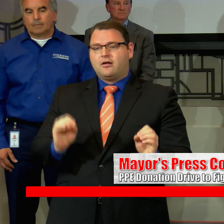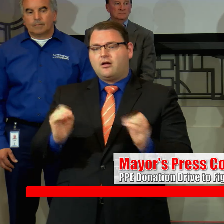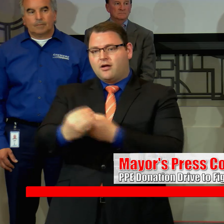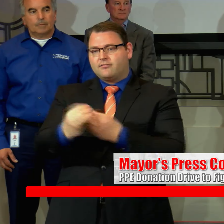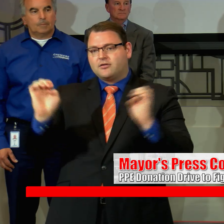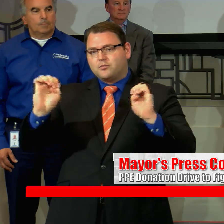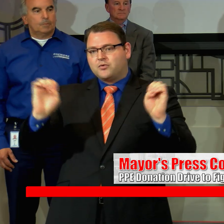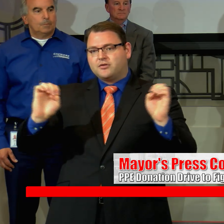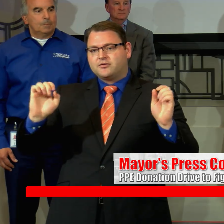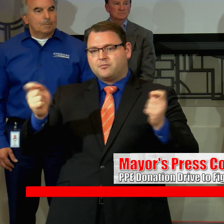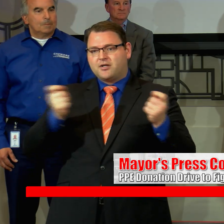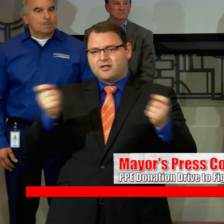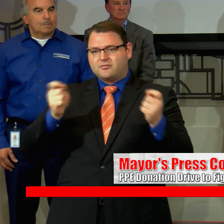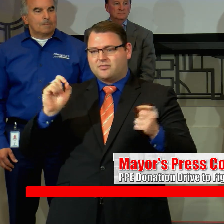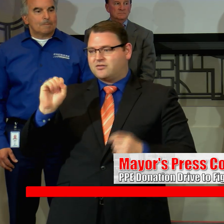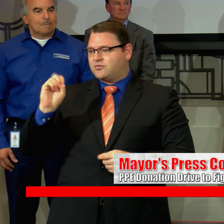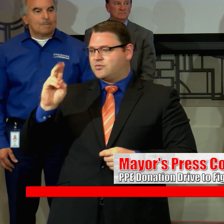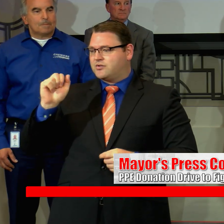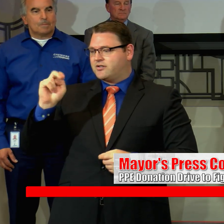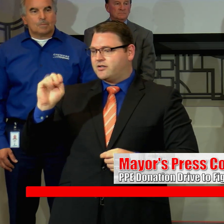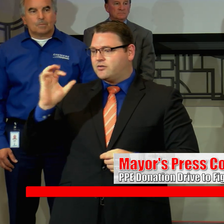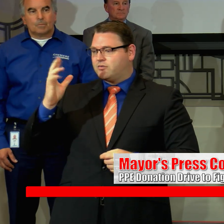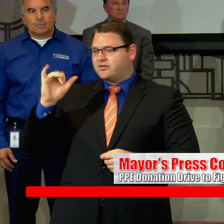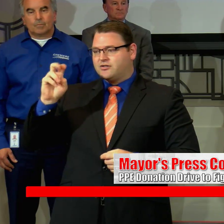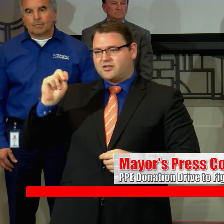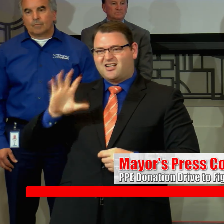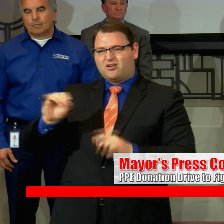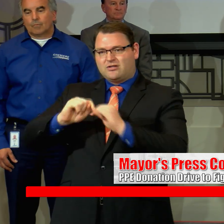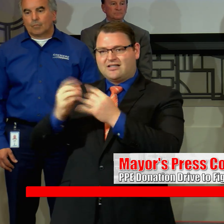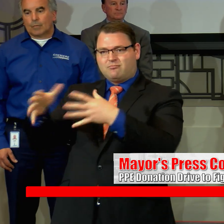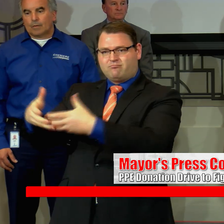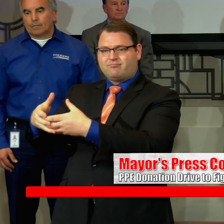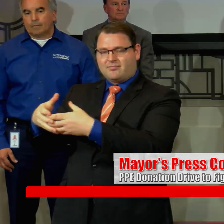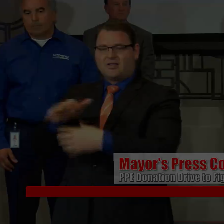Management of Susan Christian and her team, and Project Cure.